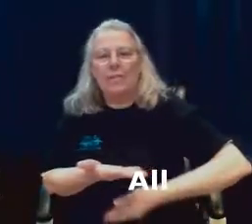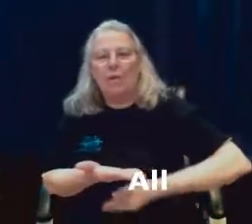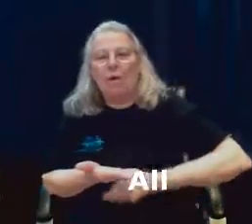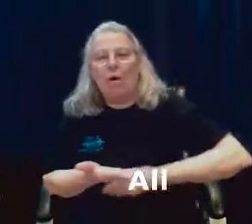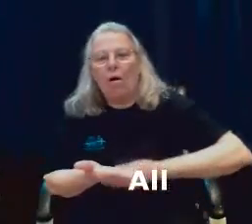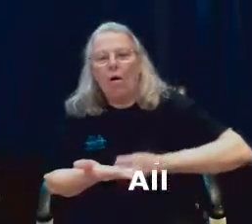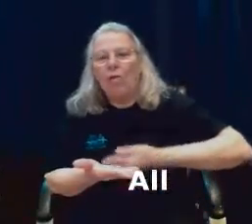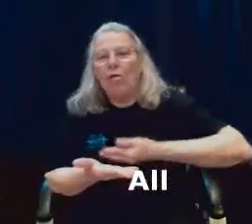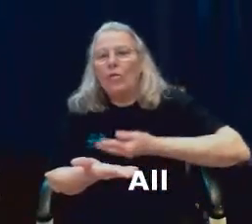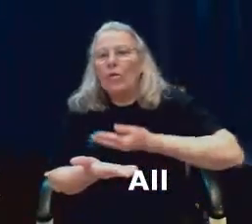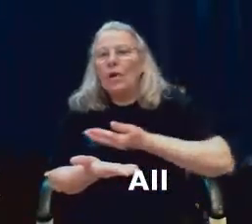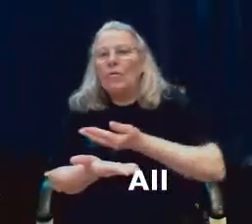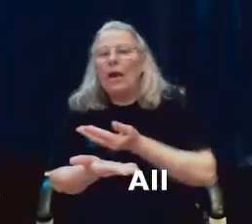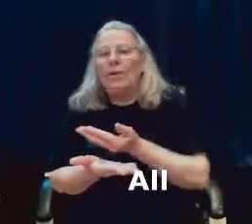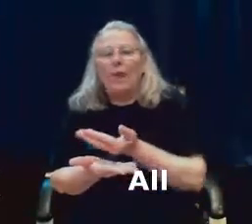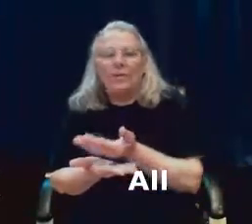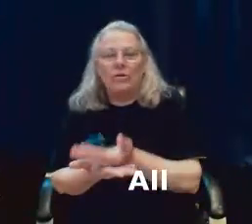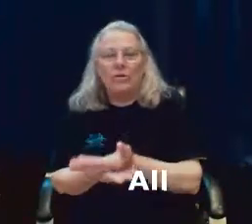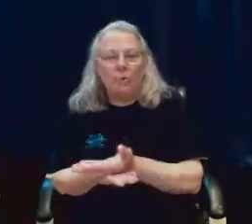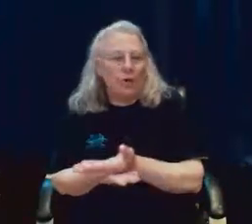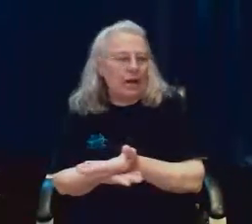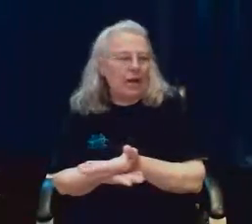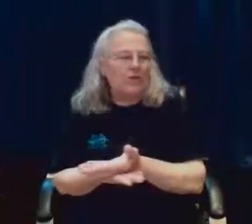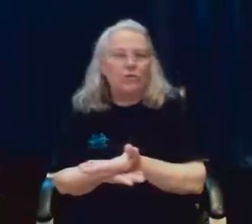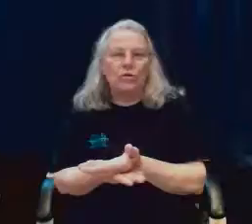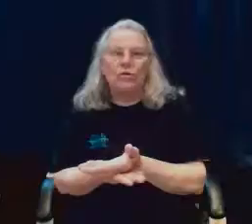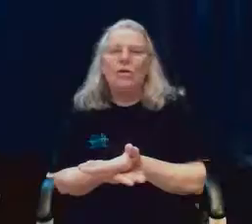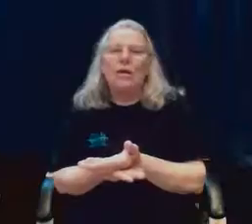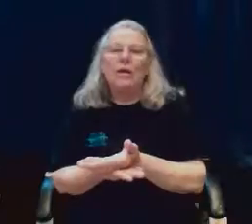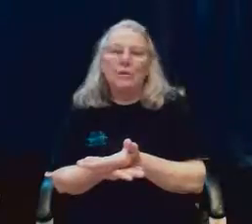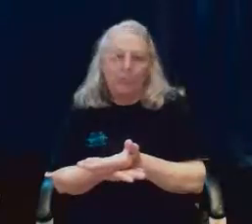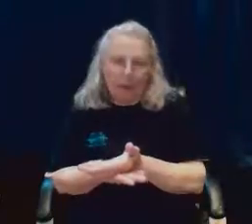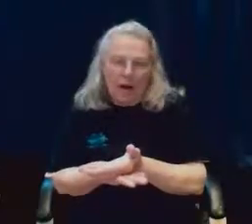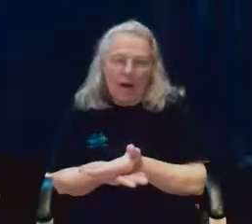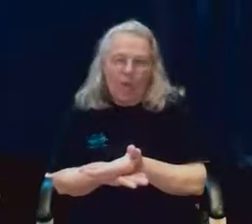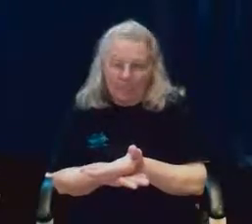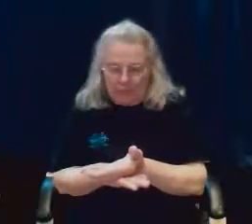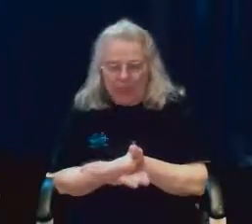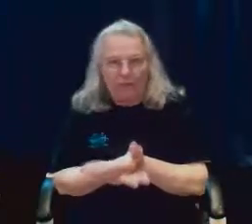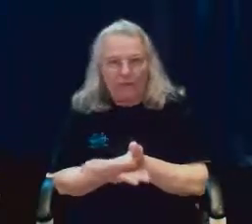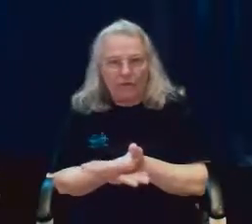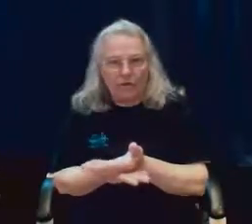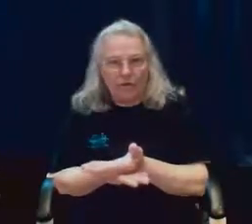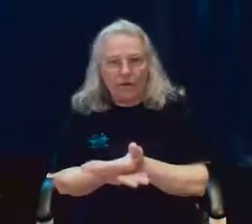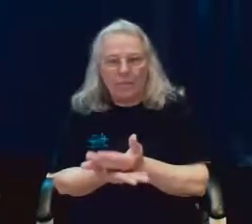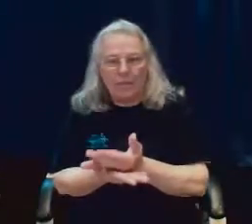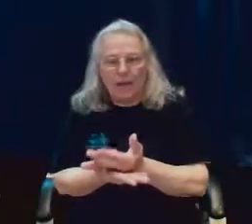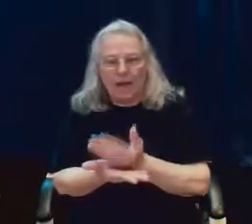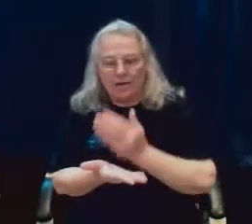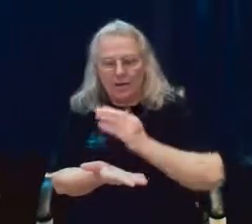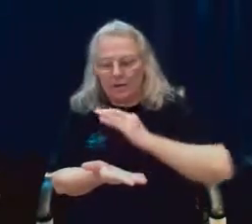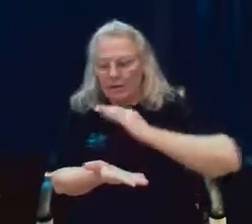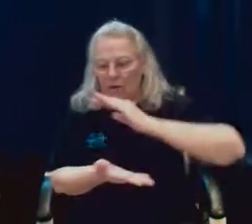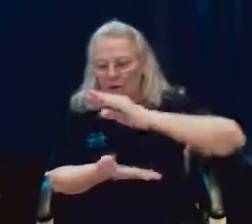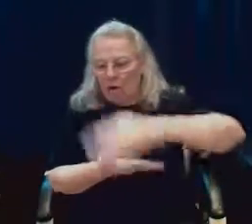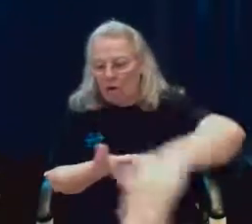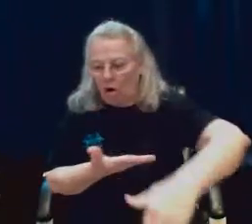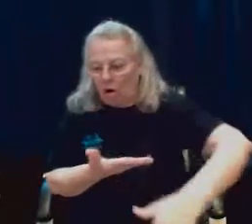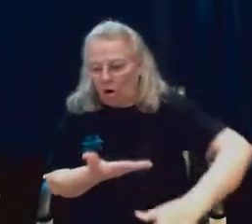up all the way around, and then you put it into the palm of your non-dominant hand.